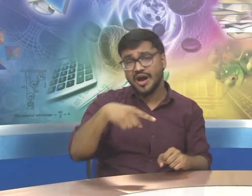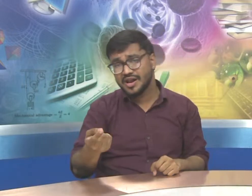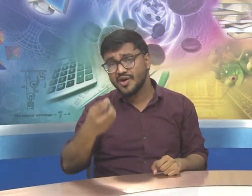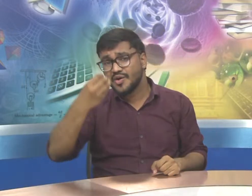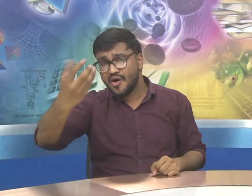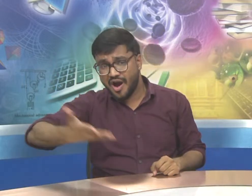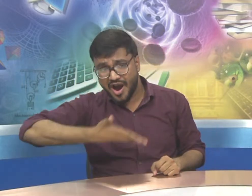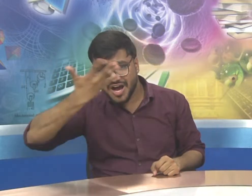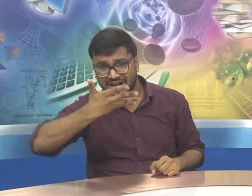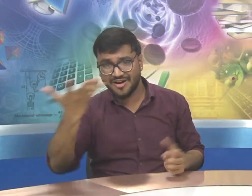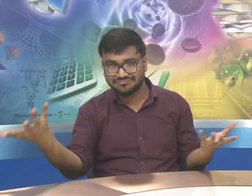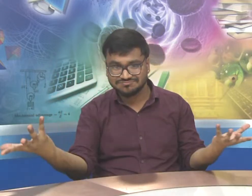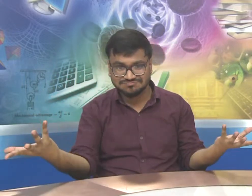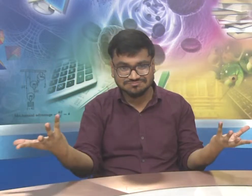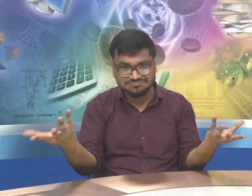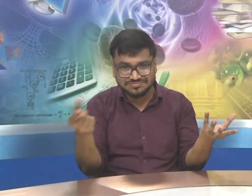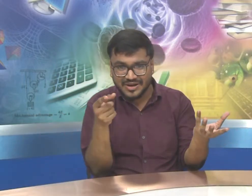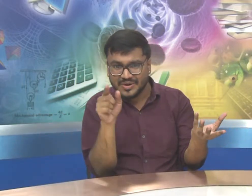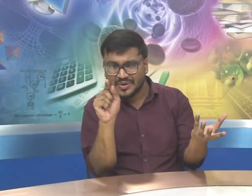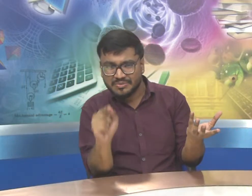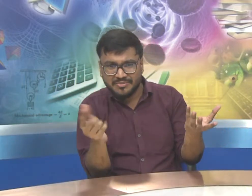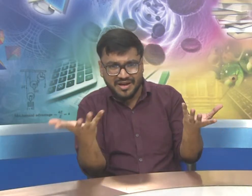as many hydrogen atoms